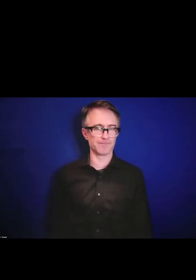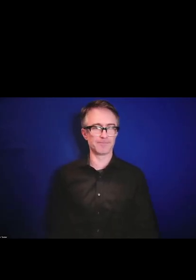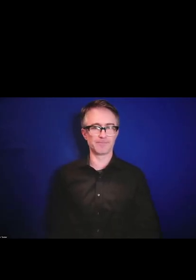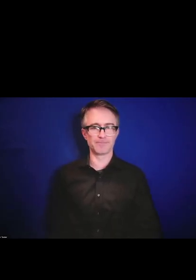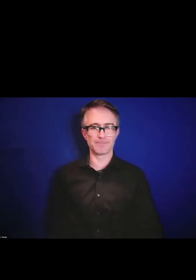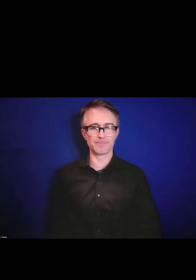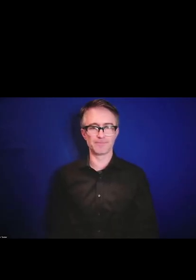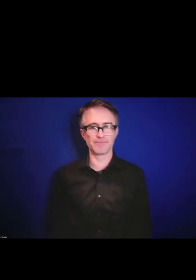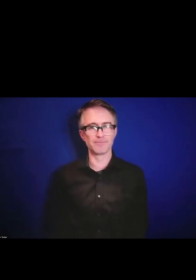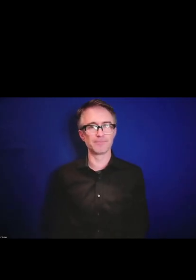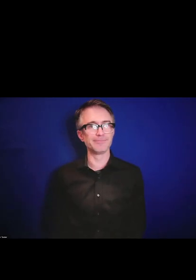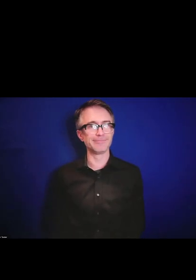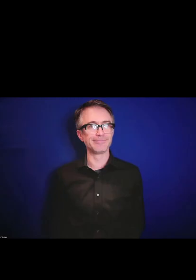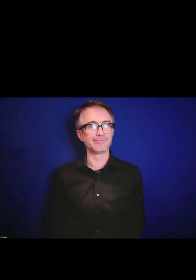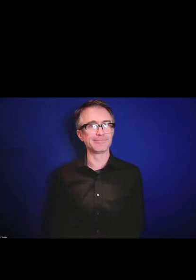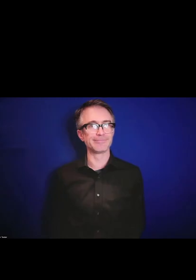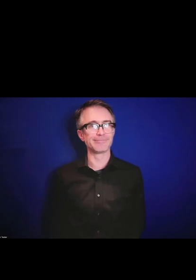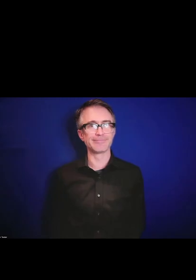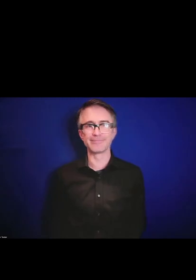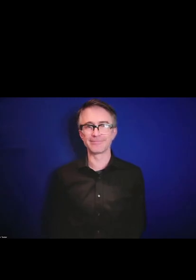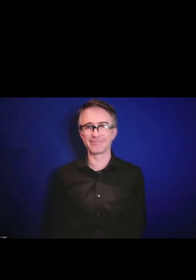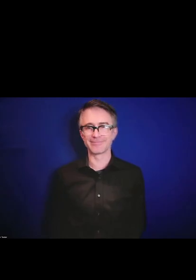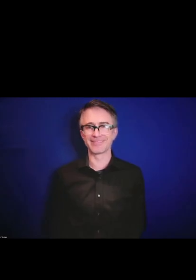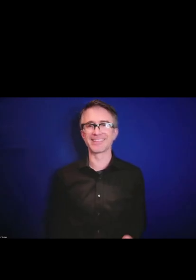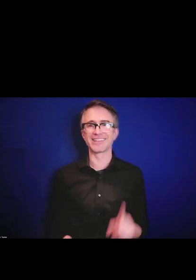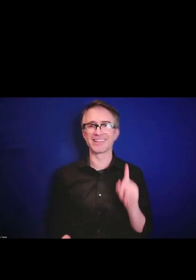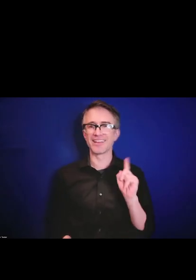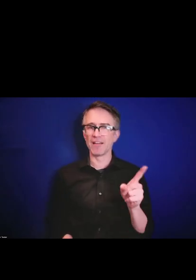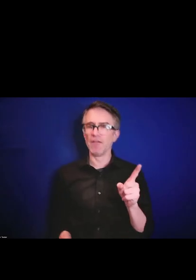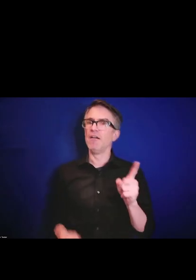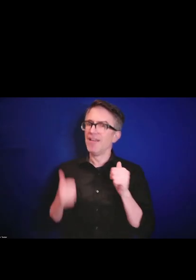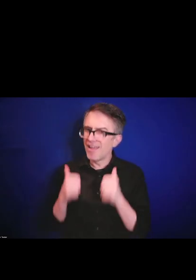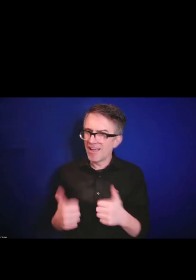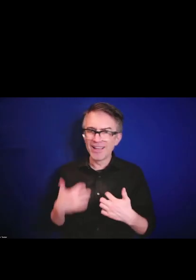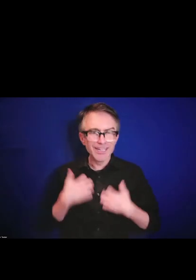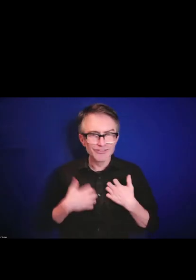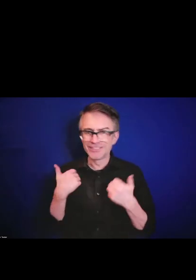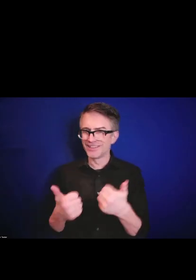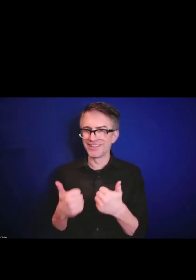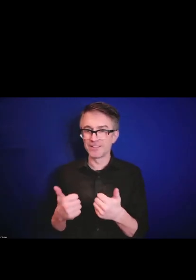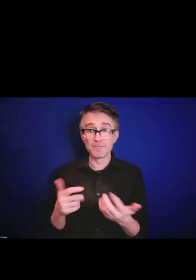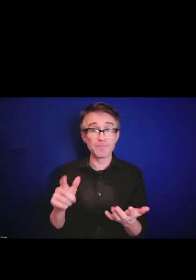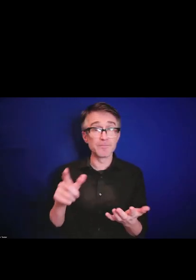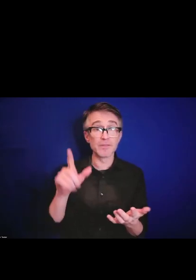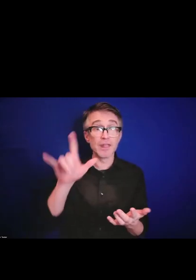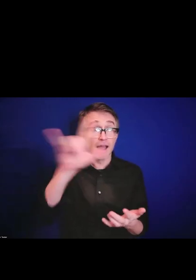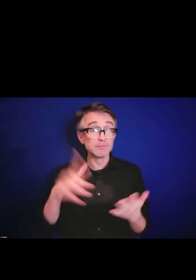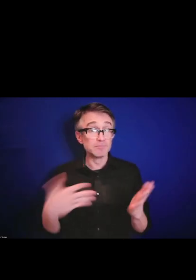Very interesting. Elizabeth, you want to add anything? No, I'm okay. Thanks.